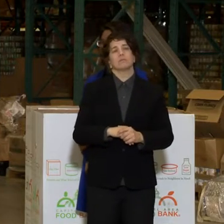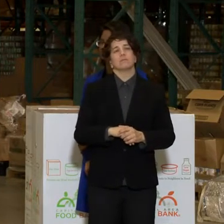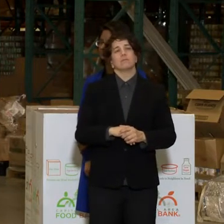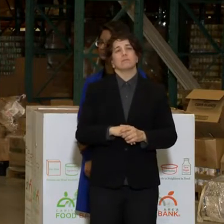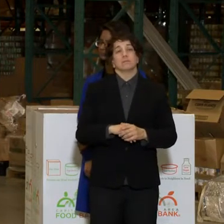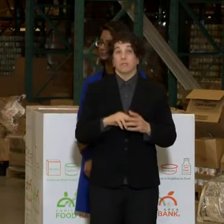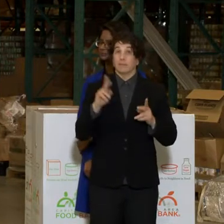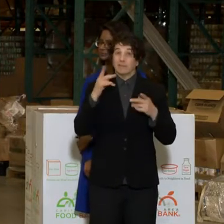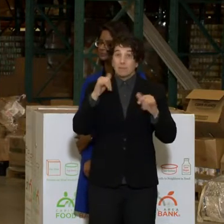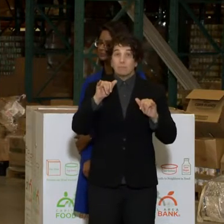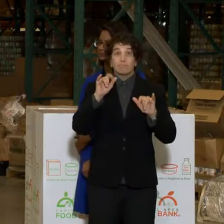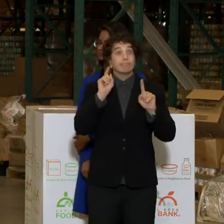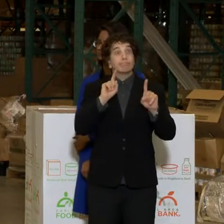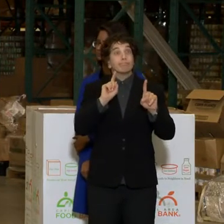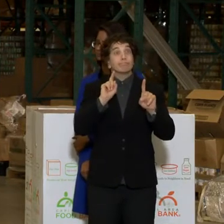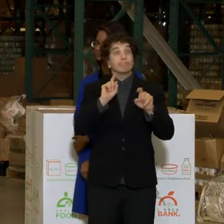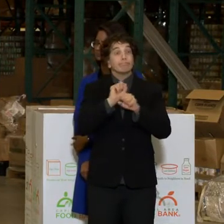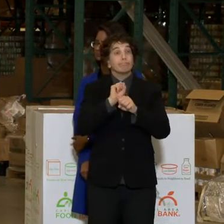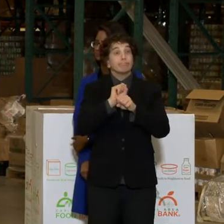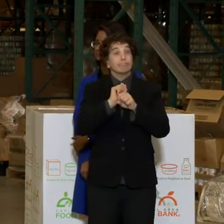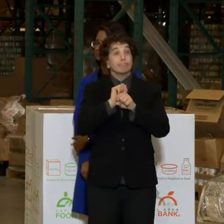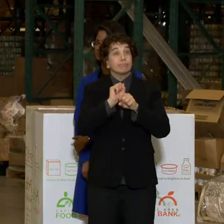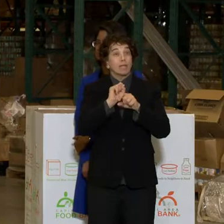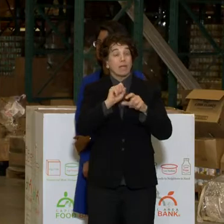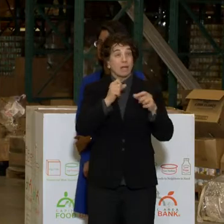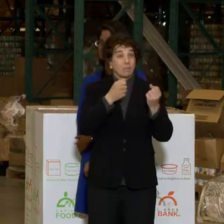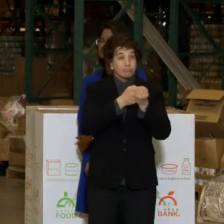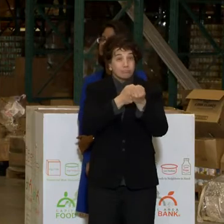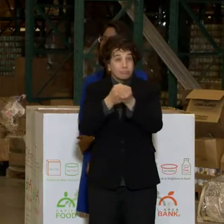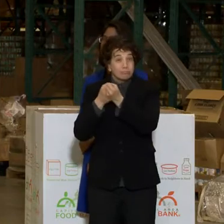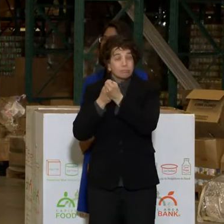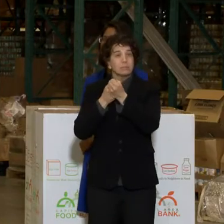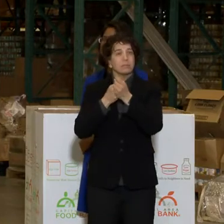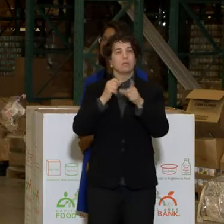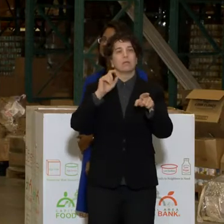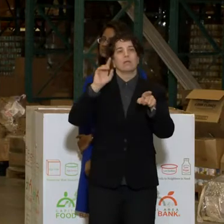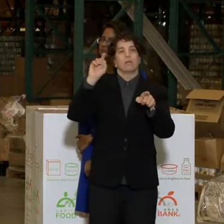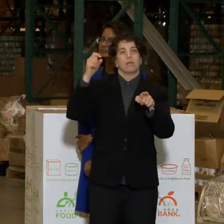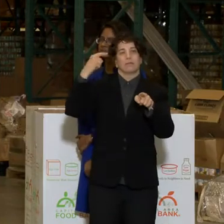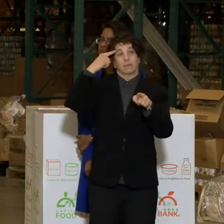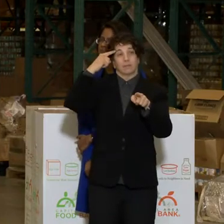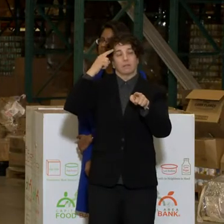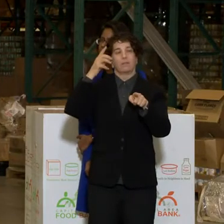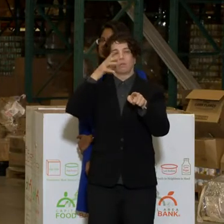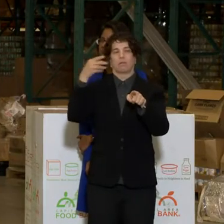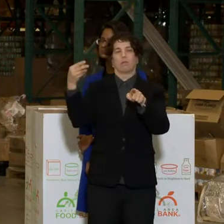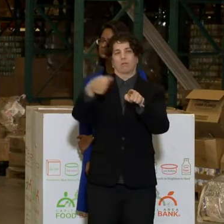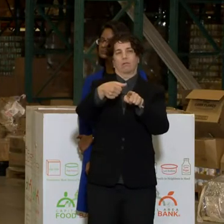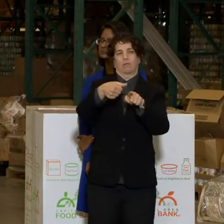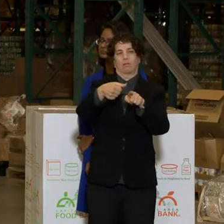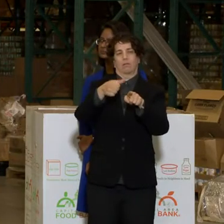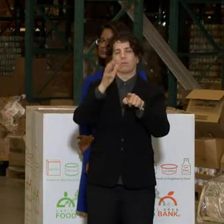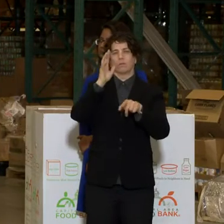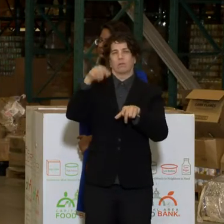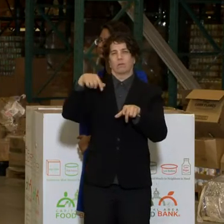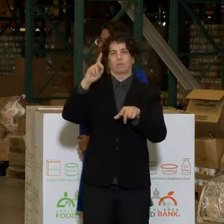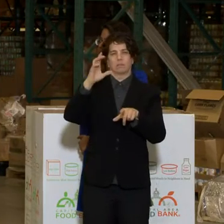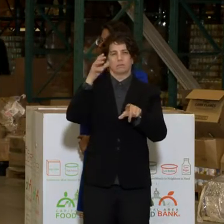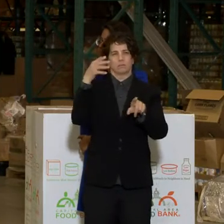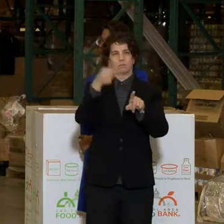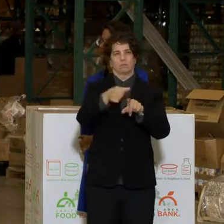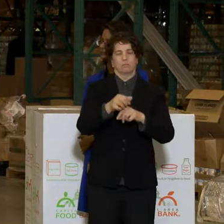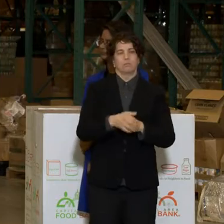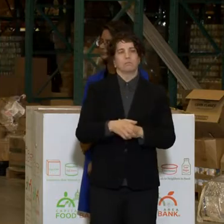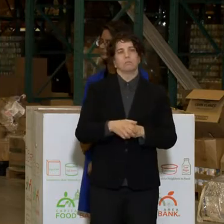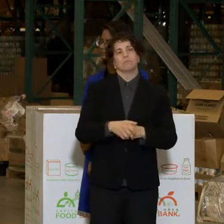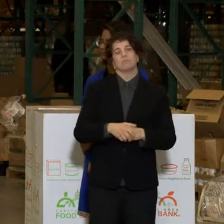and day out to facilitate the business of this government. But it does not apply to those who have been furloughed who are not coming in. They're already